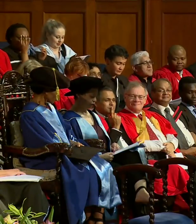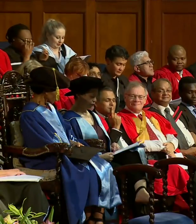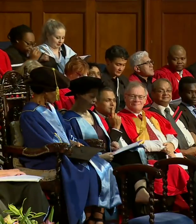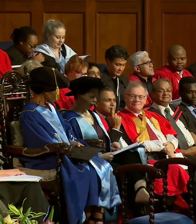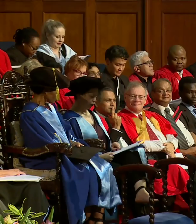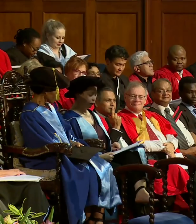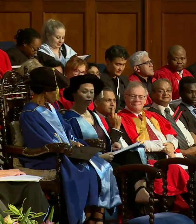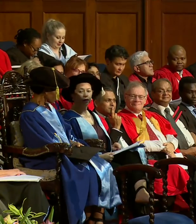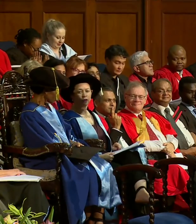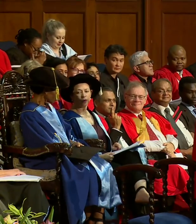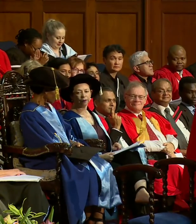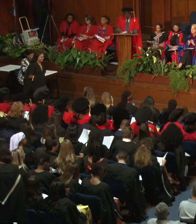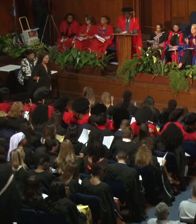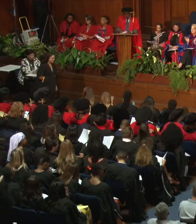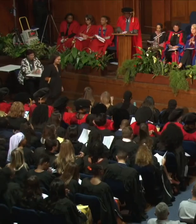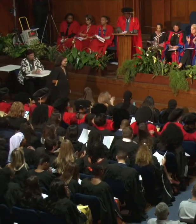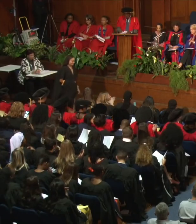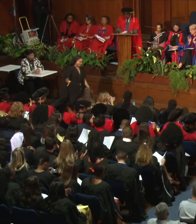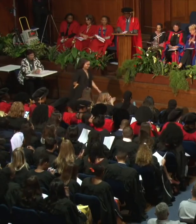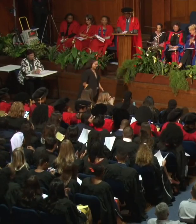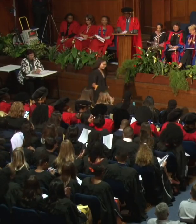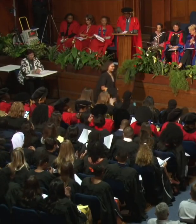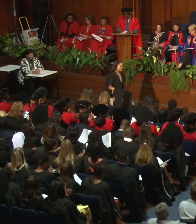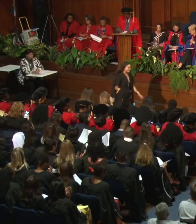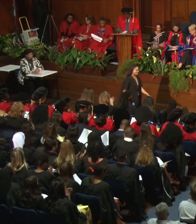Robin Lee Peterson.